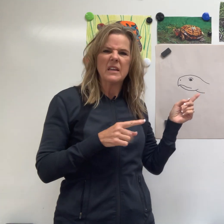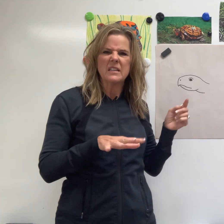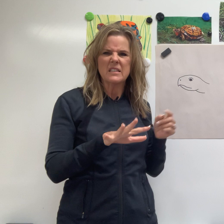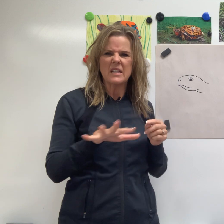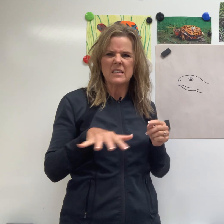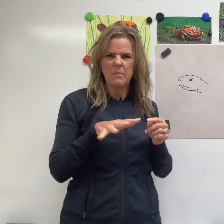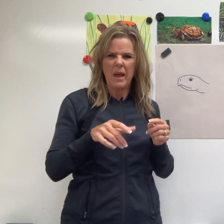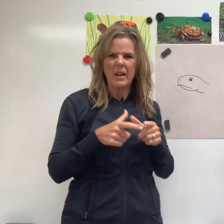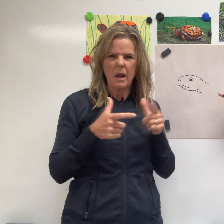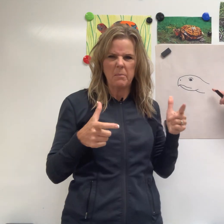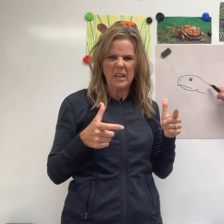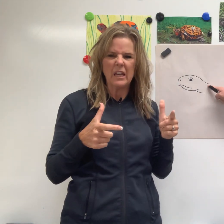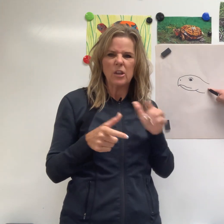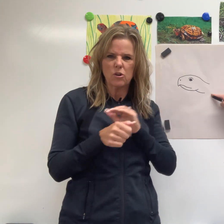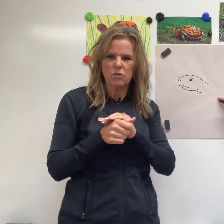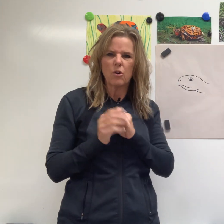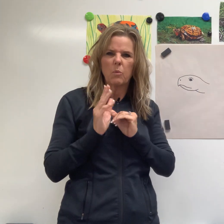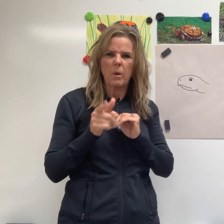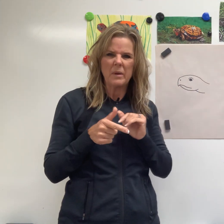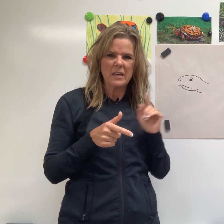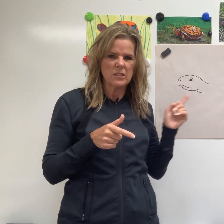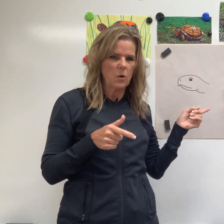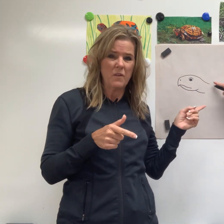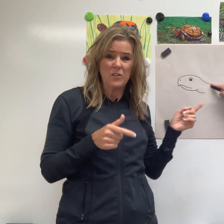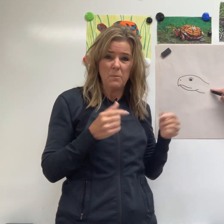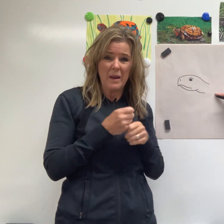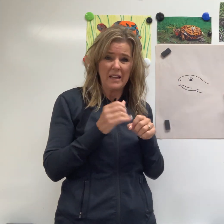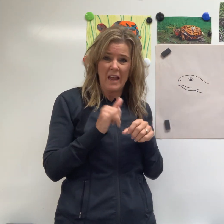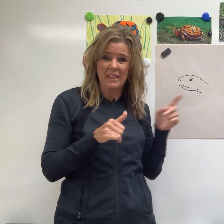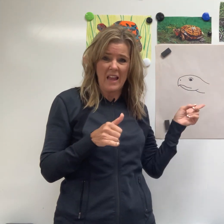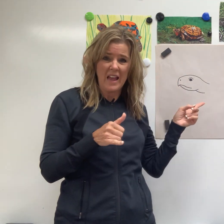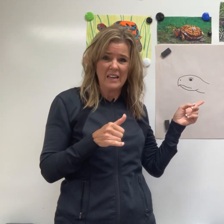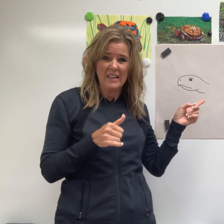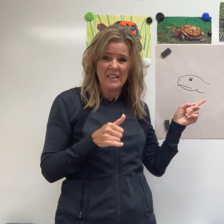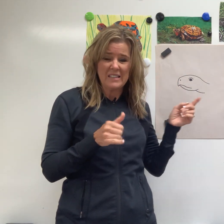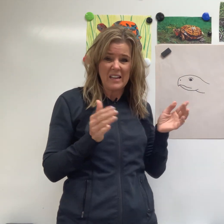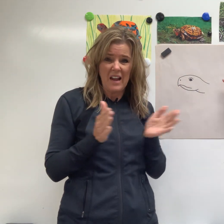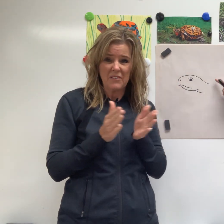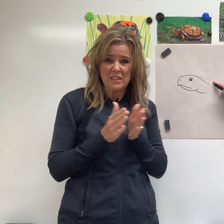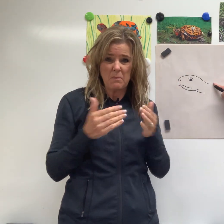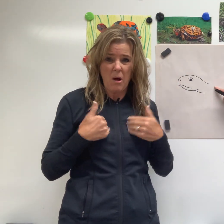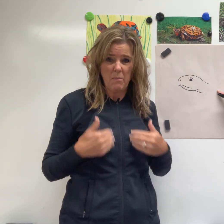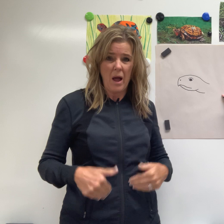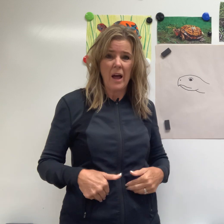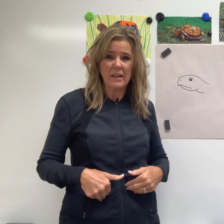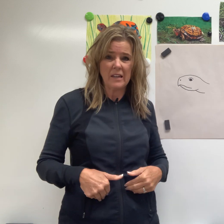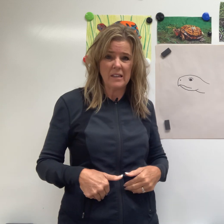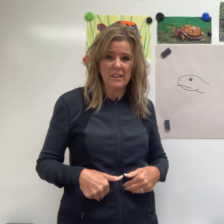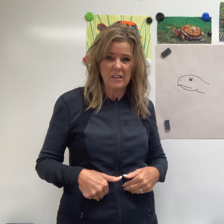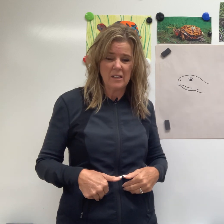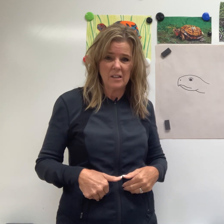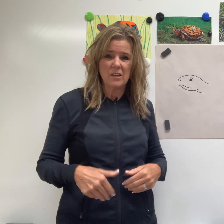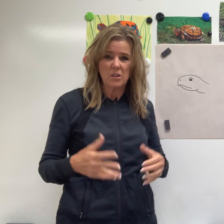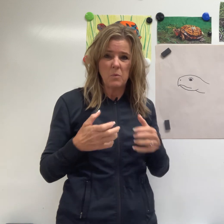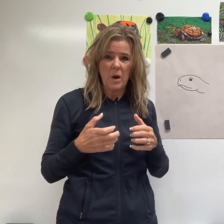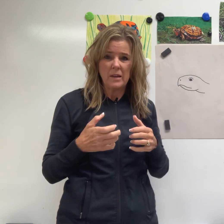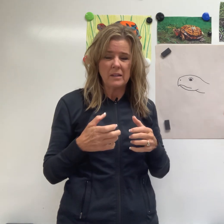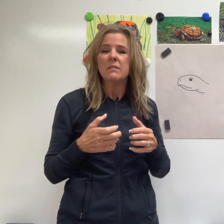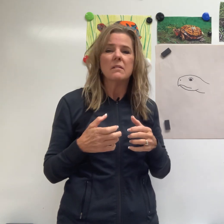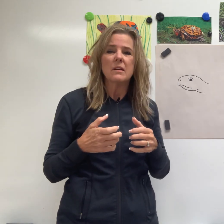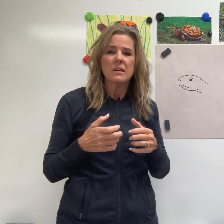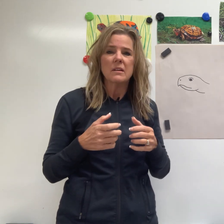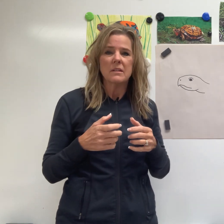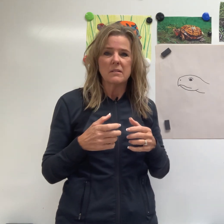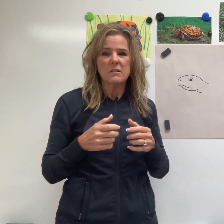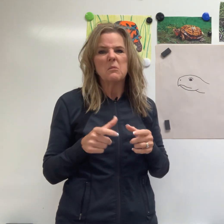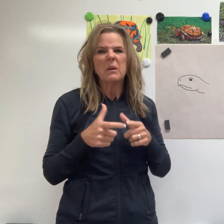your turtle's going to be. So if you make it just this big, he's going to have a very small body. You might want to think about making it the size that you